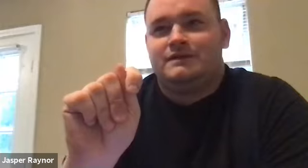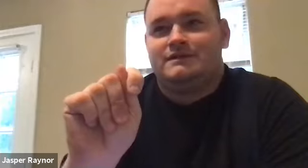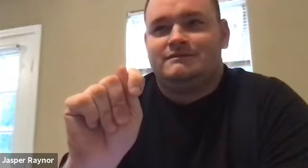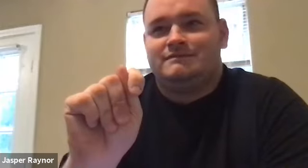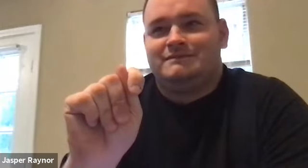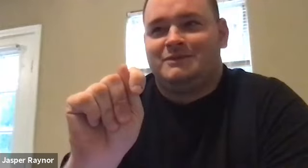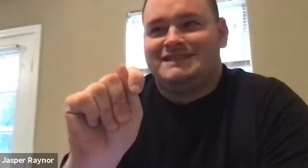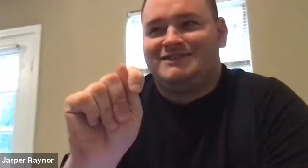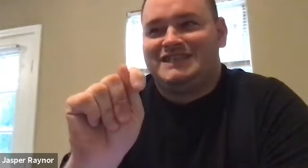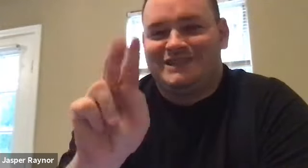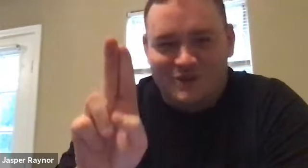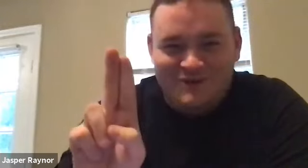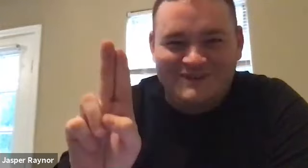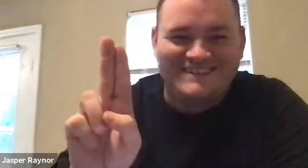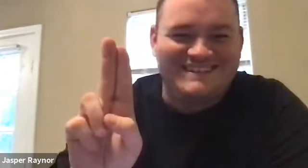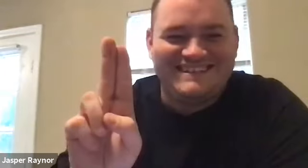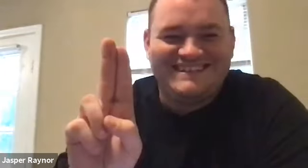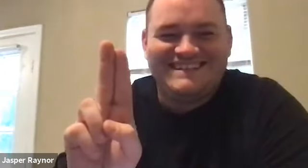T. What's after T? U. Yeah.